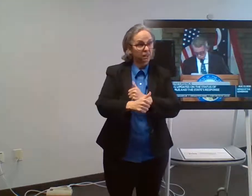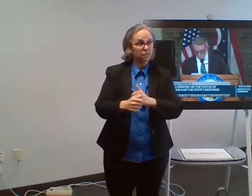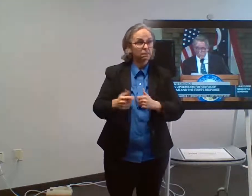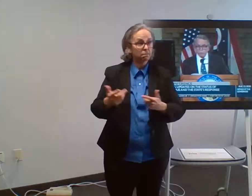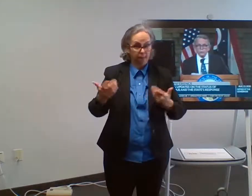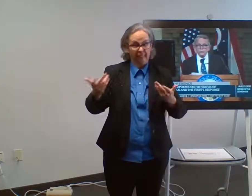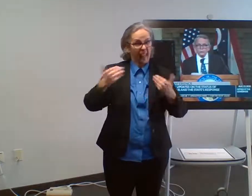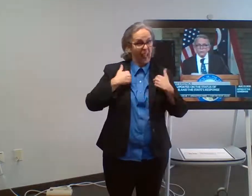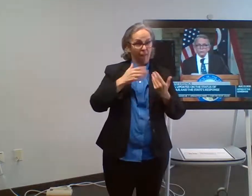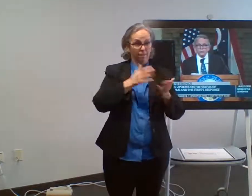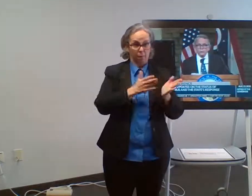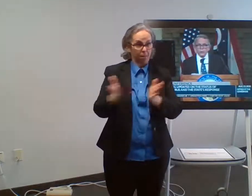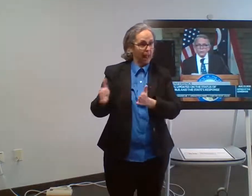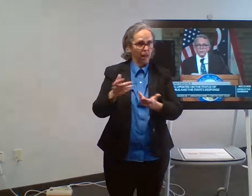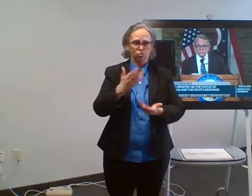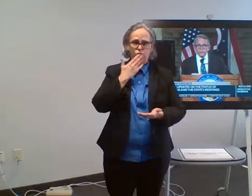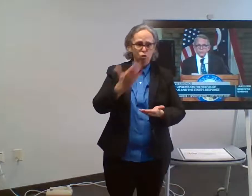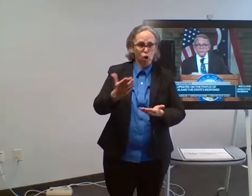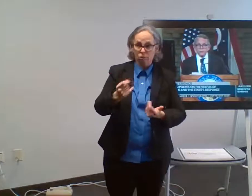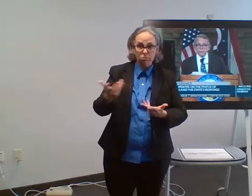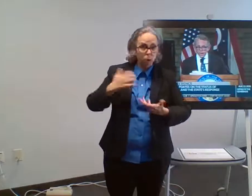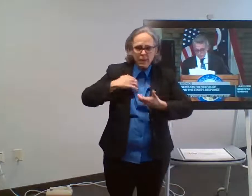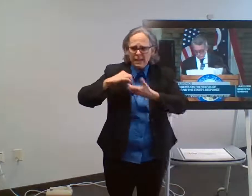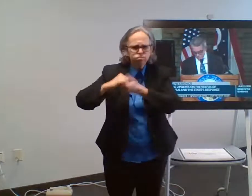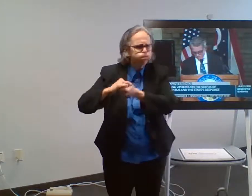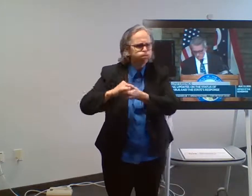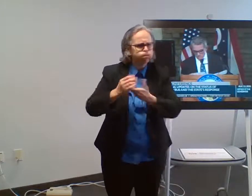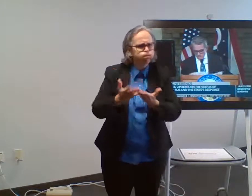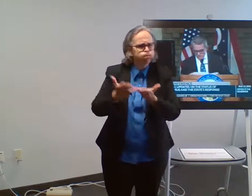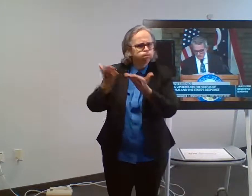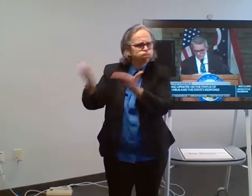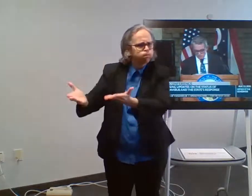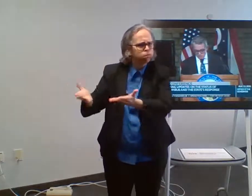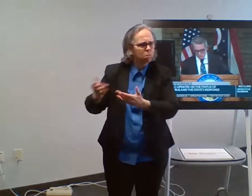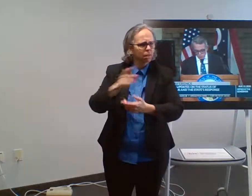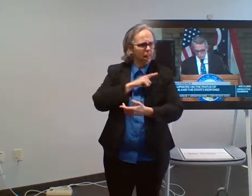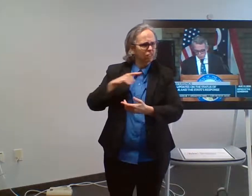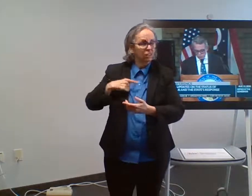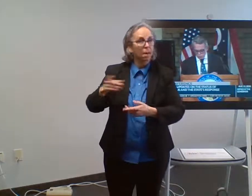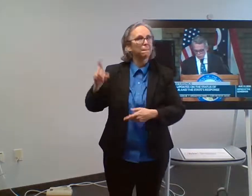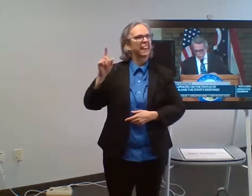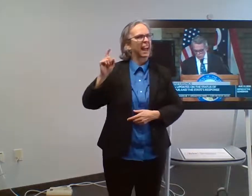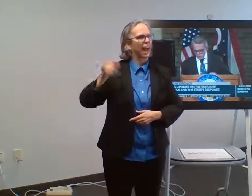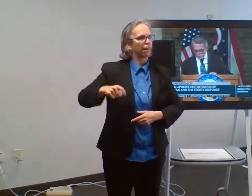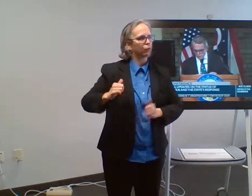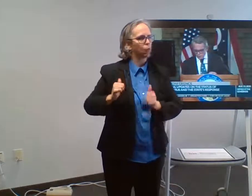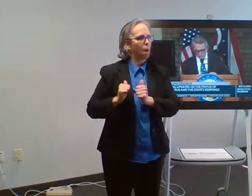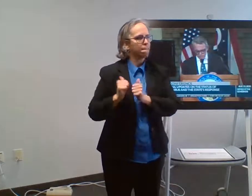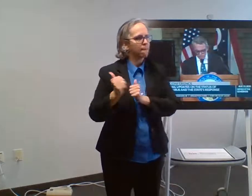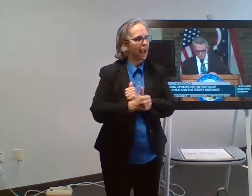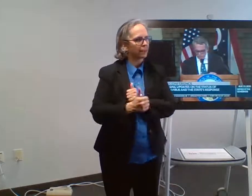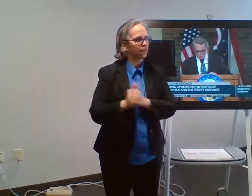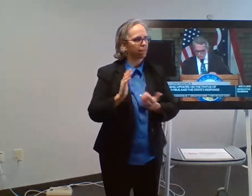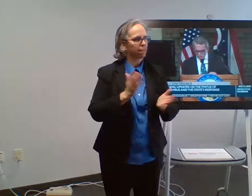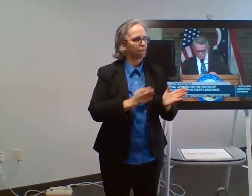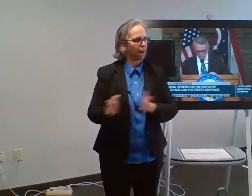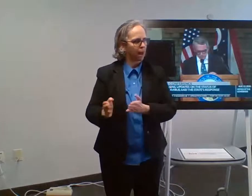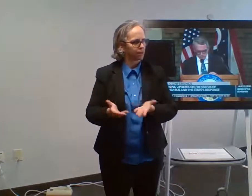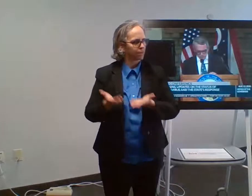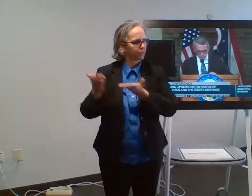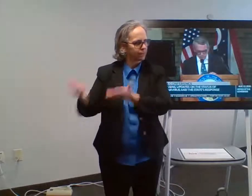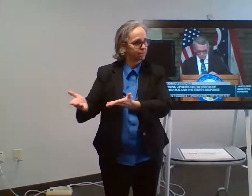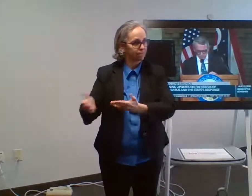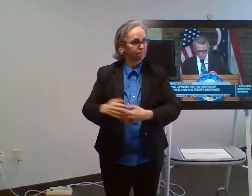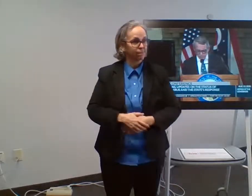worked with some of the members in the General Assembly on this. It needs to pass. I'm also challenging our Department of Health